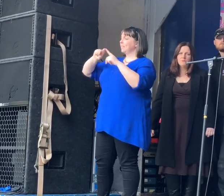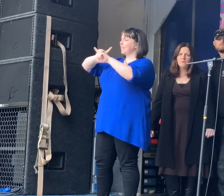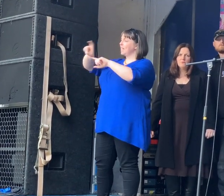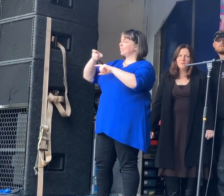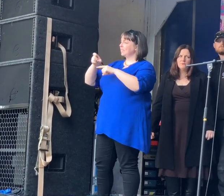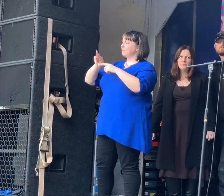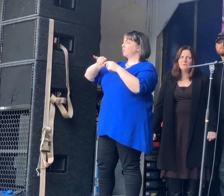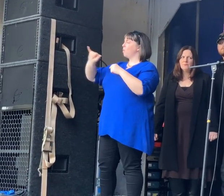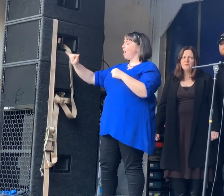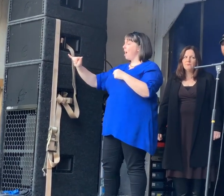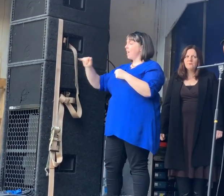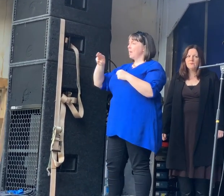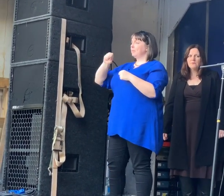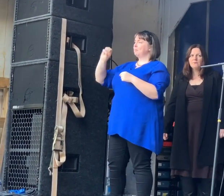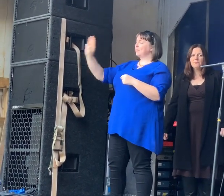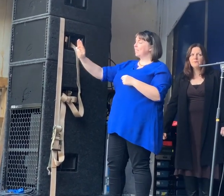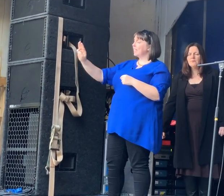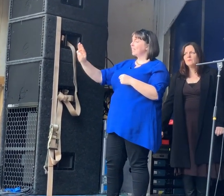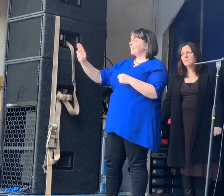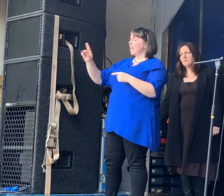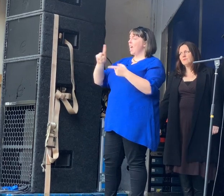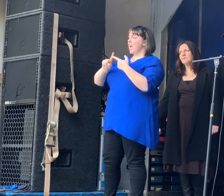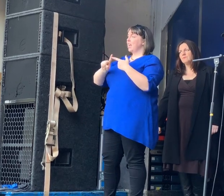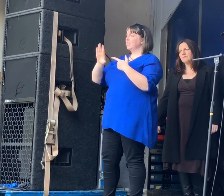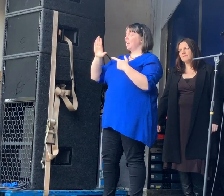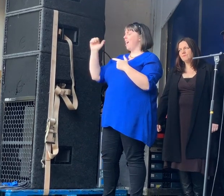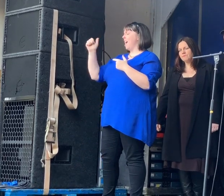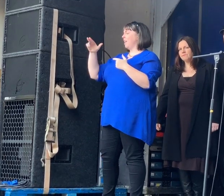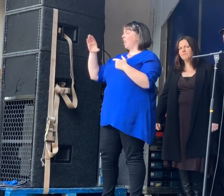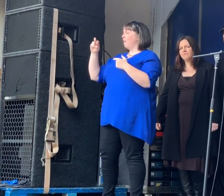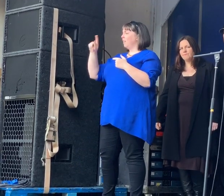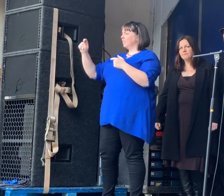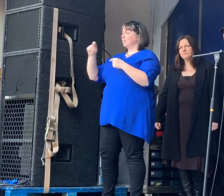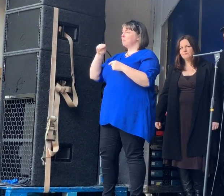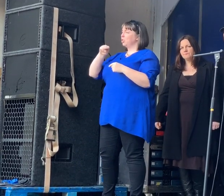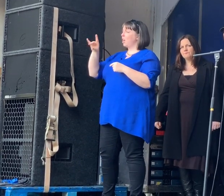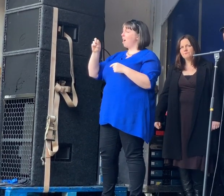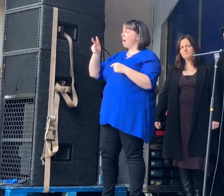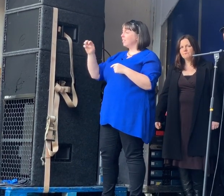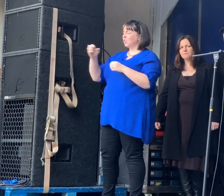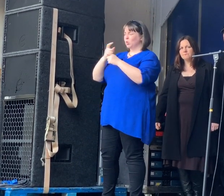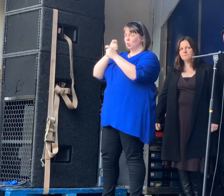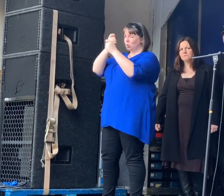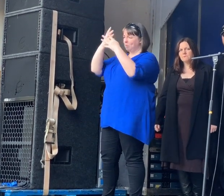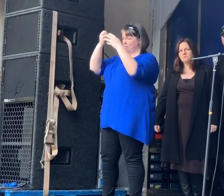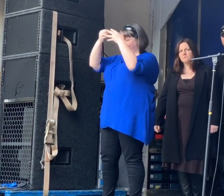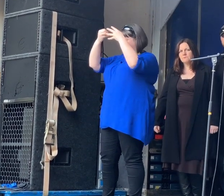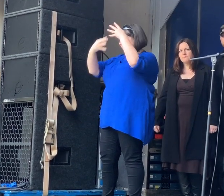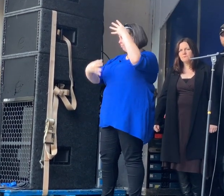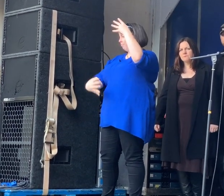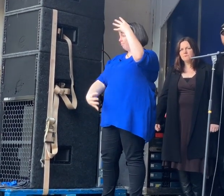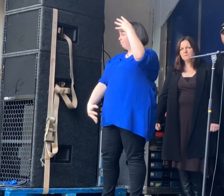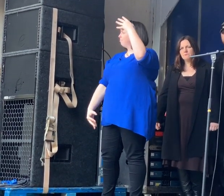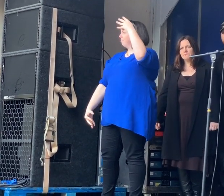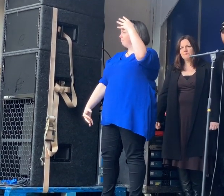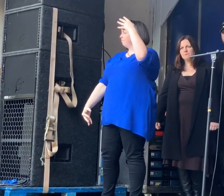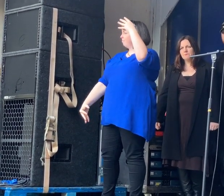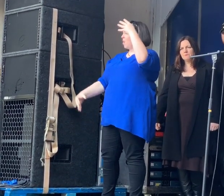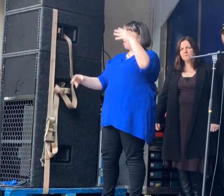Miss Y, Miss P, Anne Lovett, Michelle Hart, too many to mention, for more